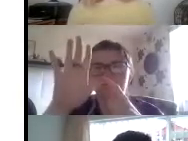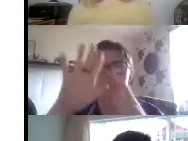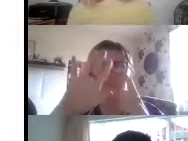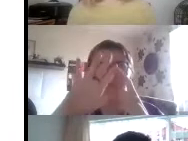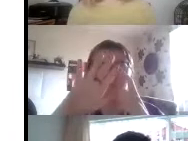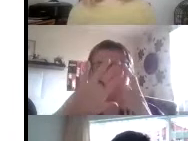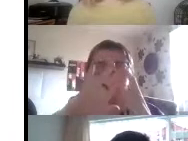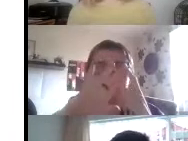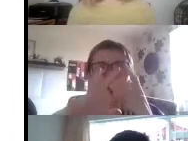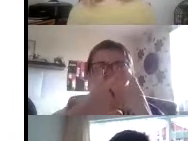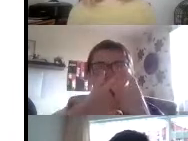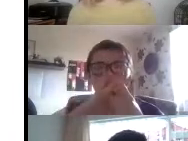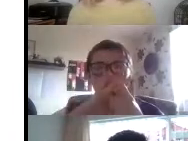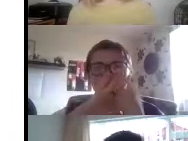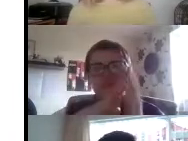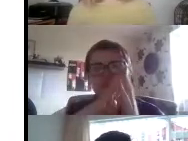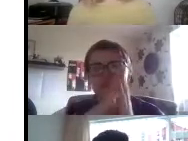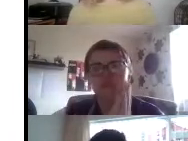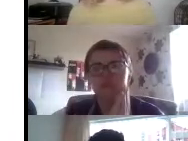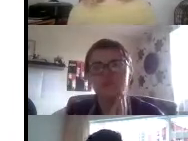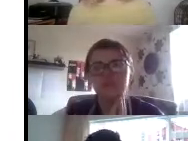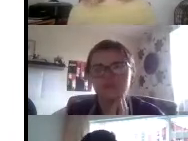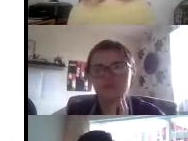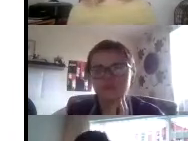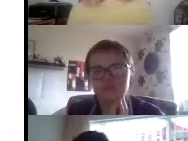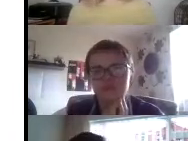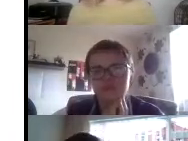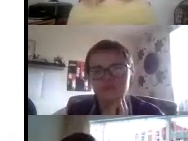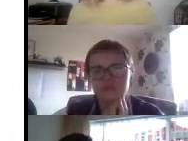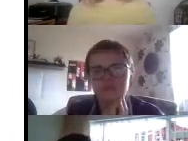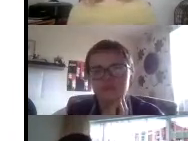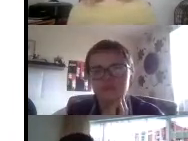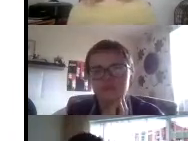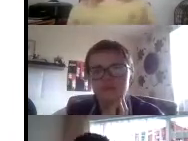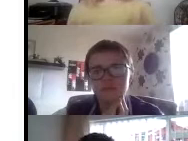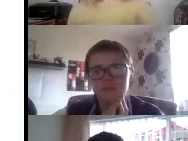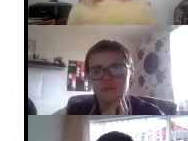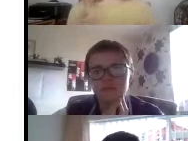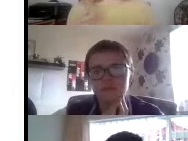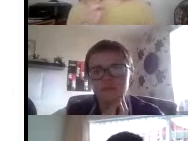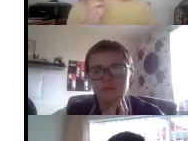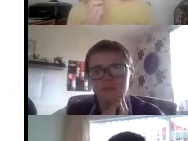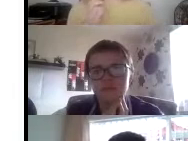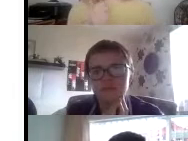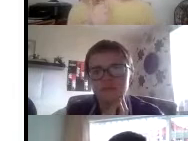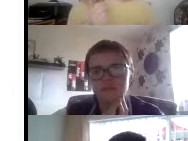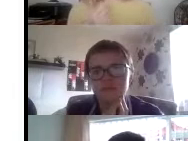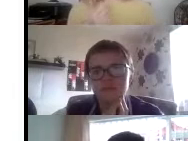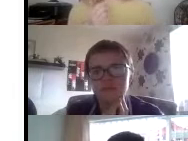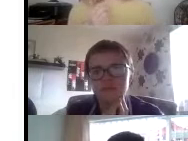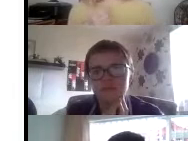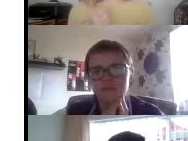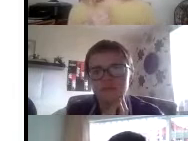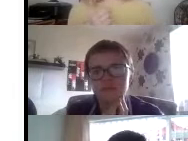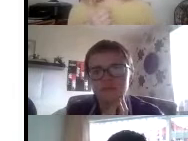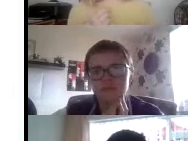That's a really good point, actually. That's a good question. So what we'll do, I reckon I'll go through it and do it all